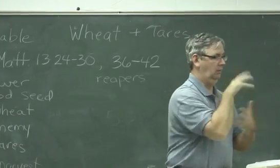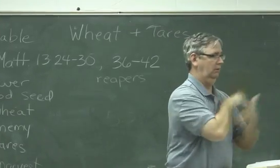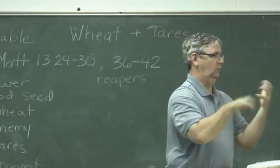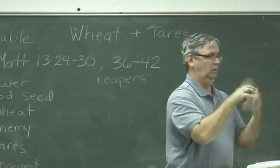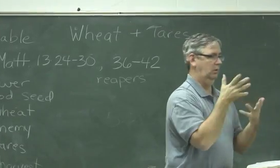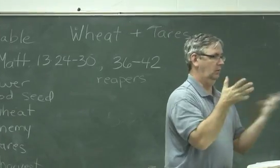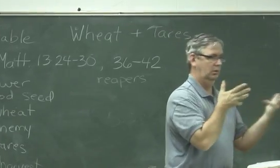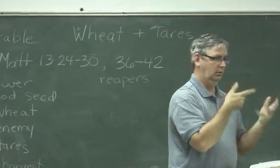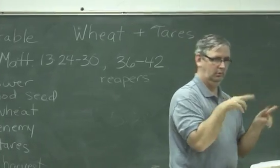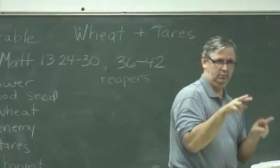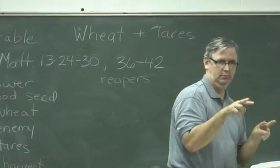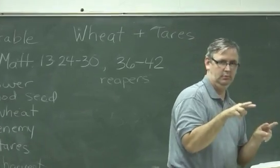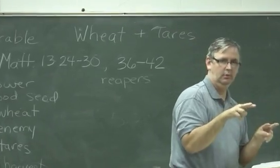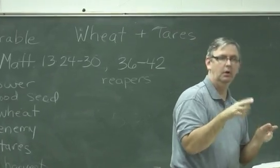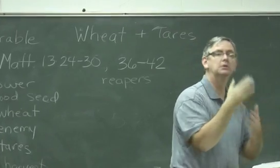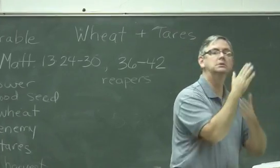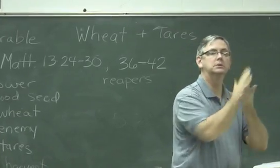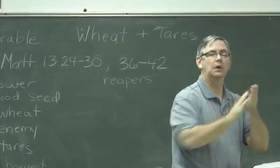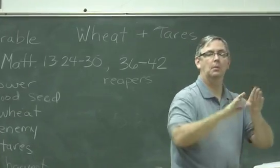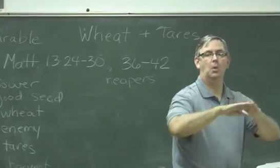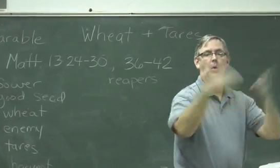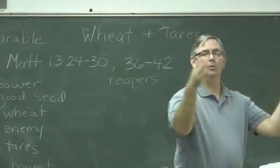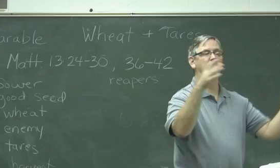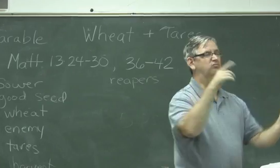But one day when I'm gone, there will be people who